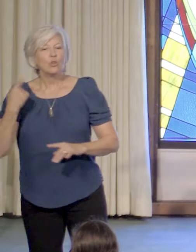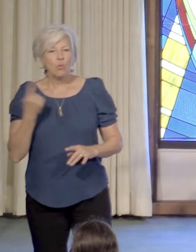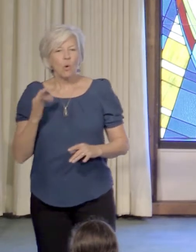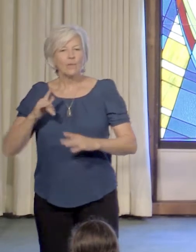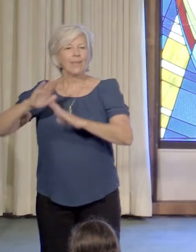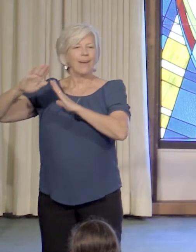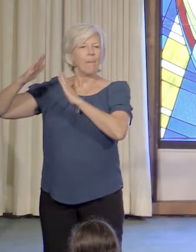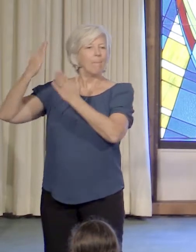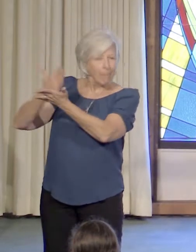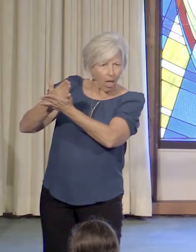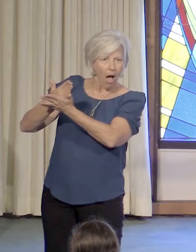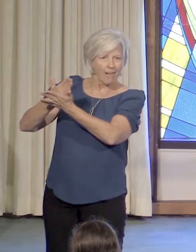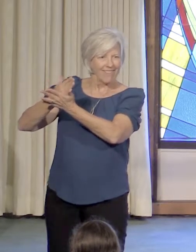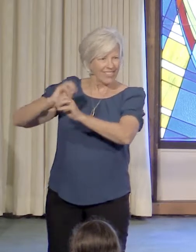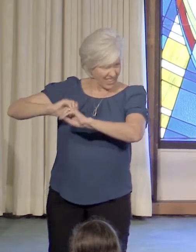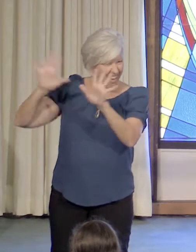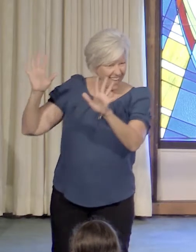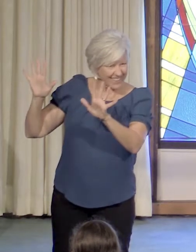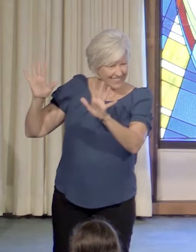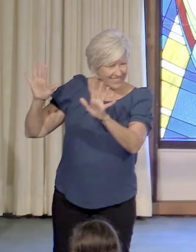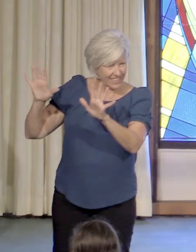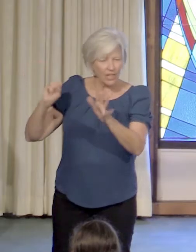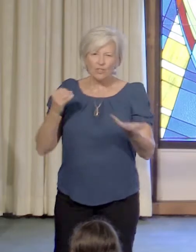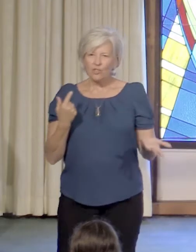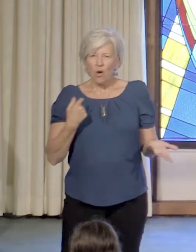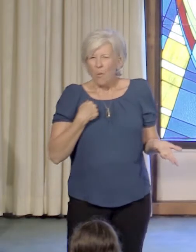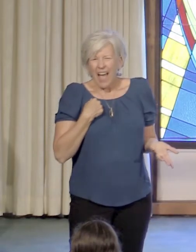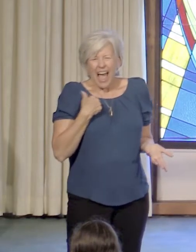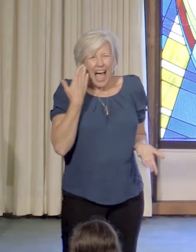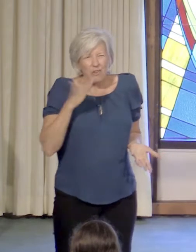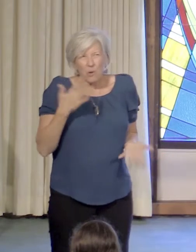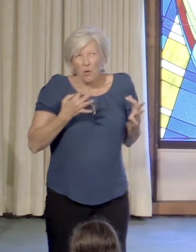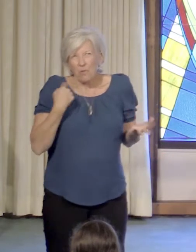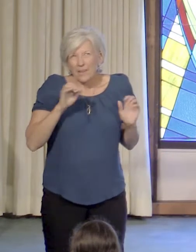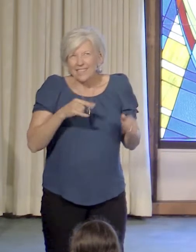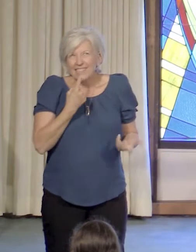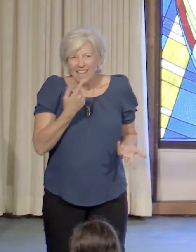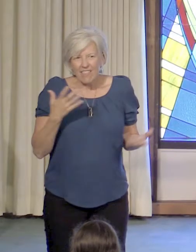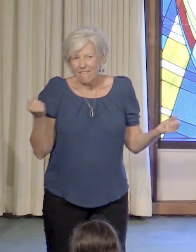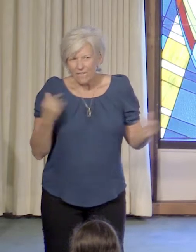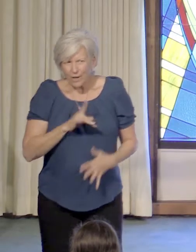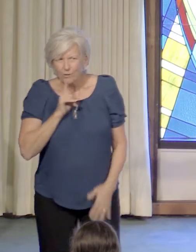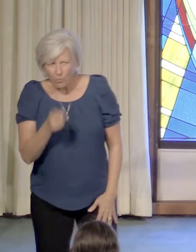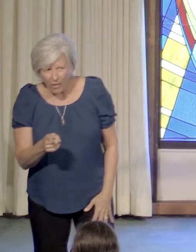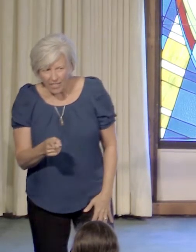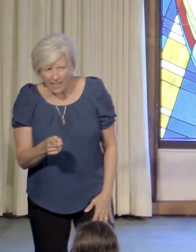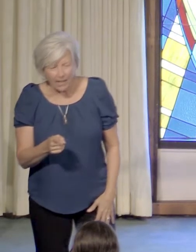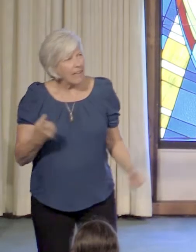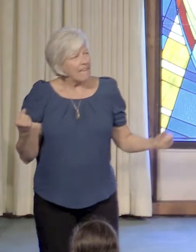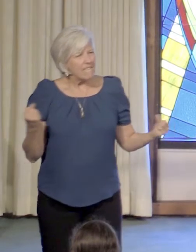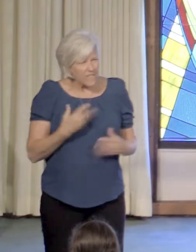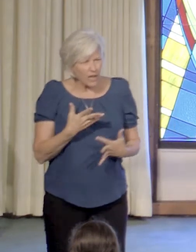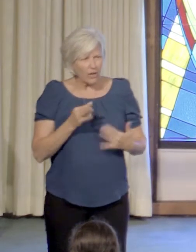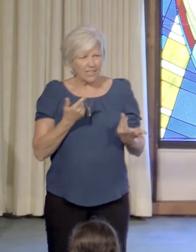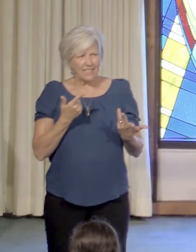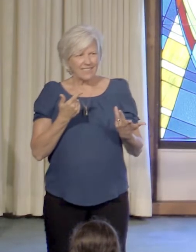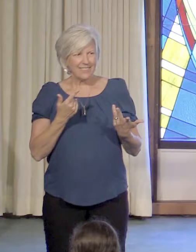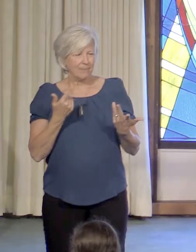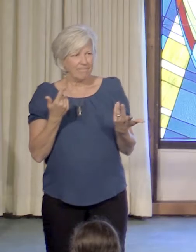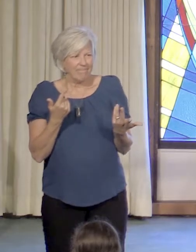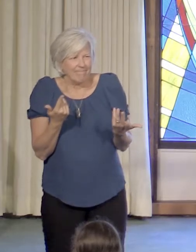So I don't even know that we can say that fear is a real thing. Fear is an illusion. Fear is the cutting off